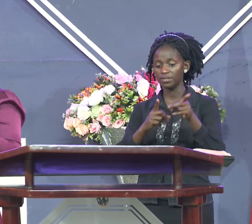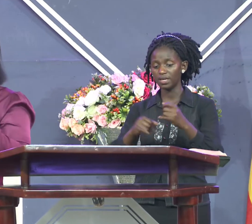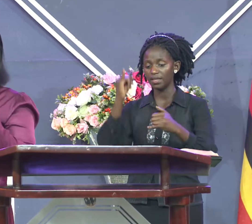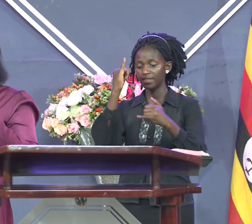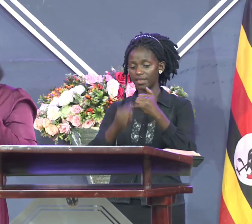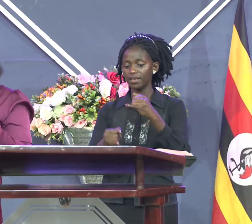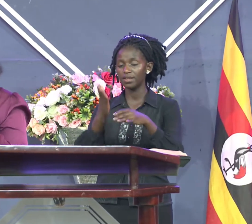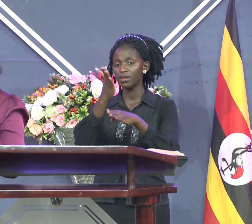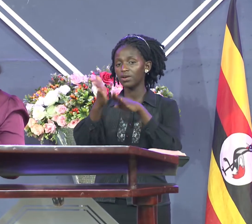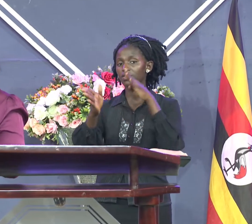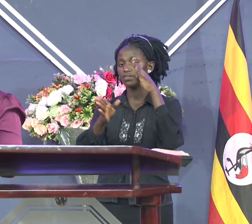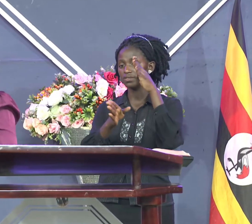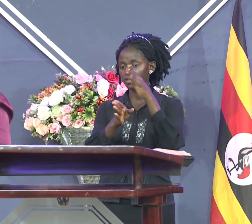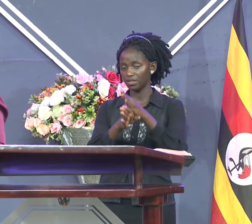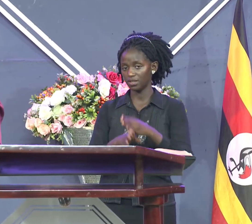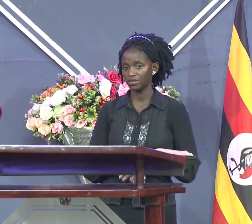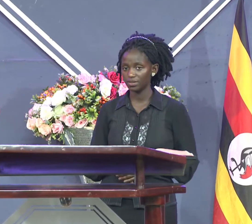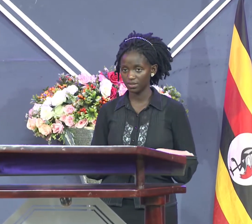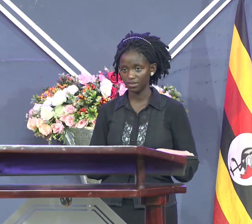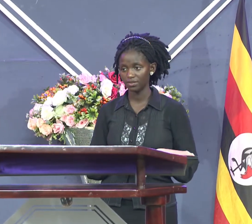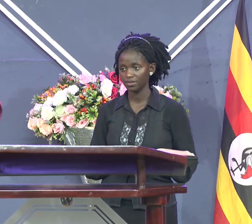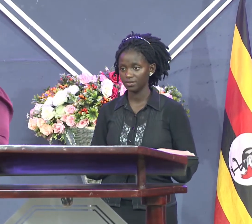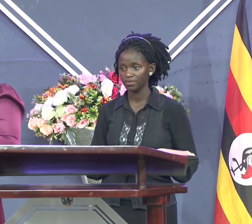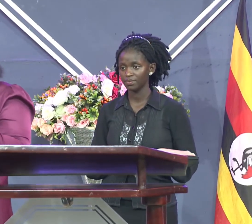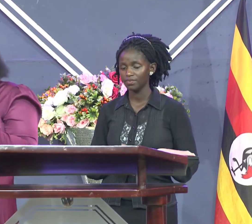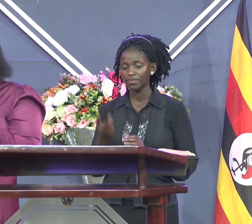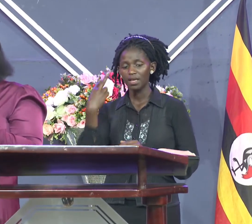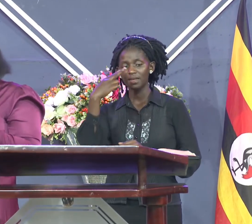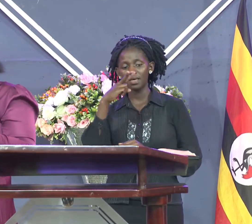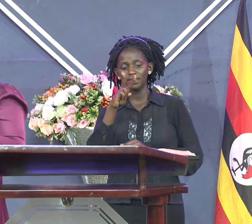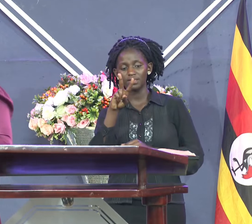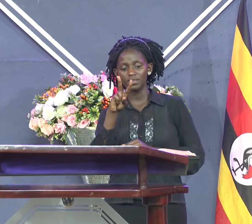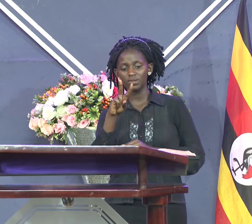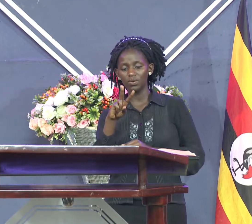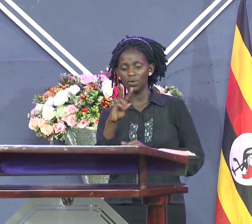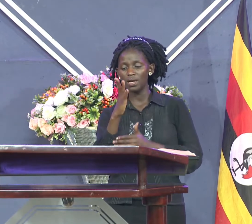wall. Then when I got to the end of the house,